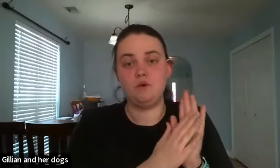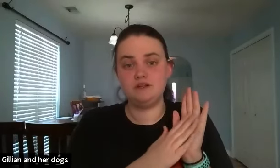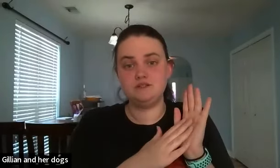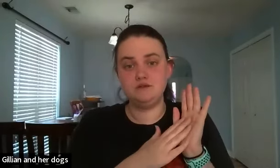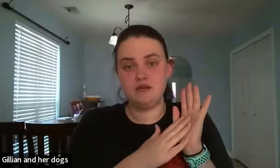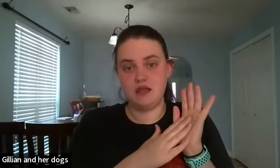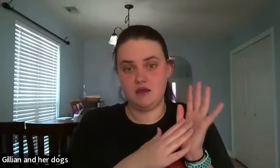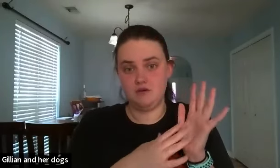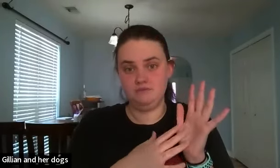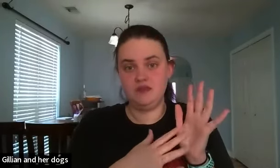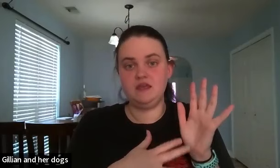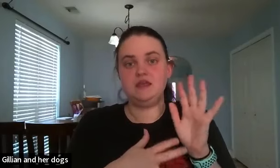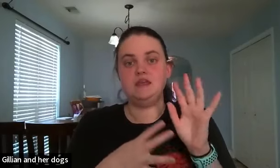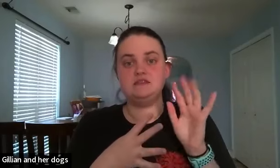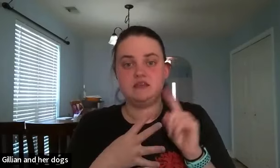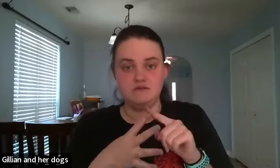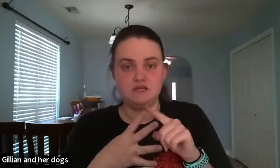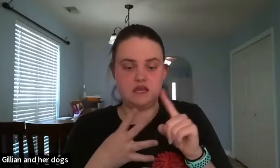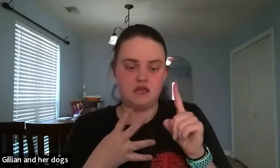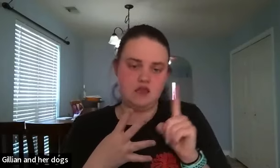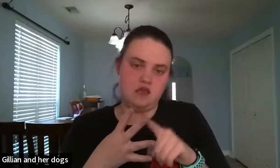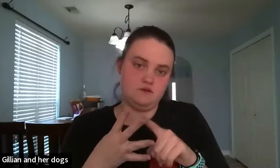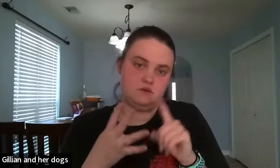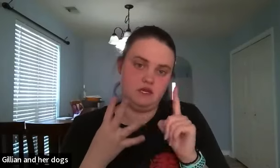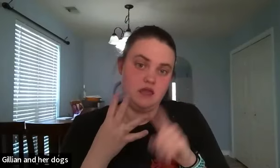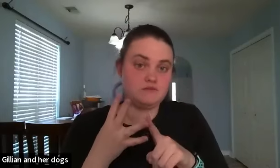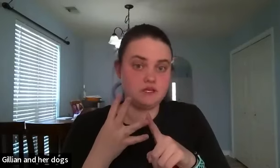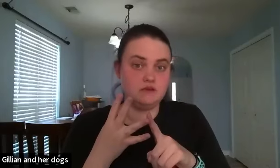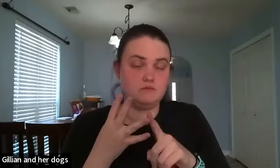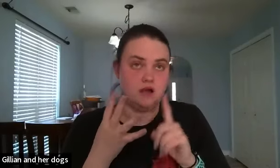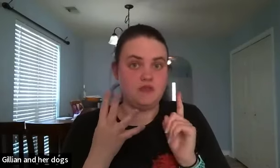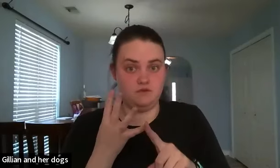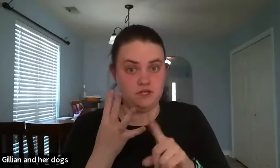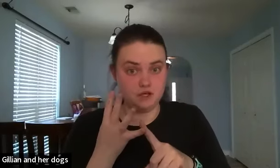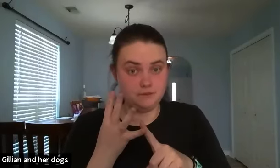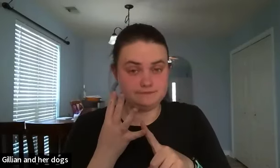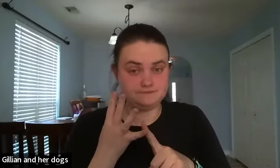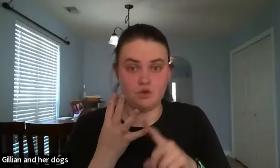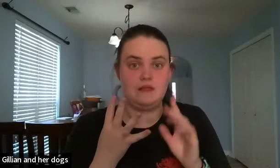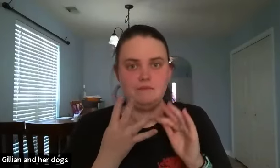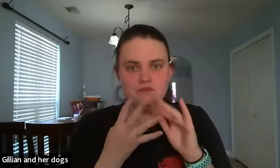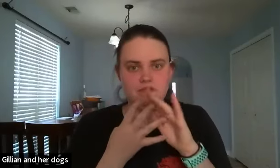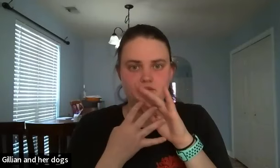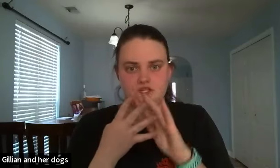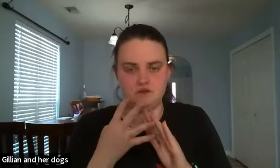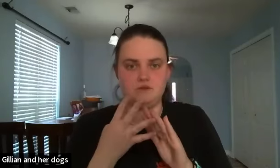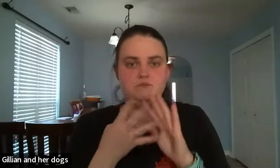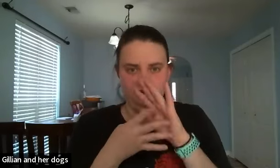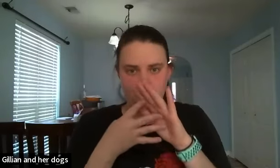we're going to do now is every day, every week, every month, every year. Or like monthly, whichever, the, you know,